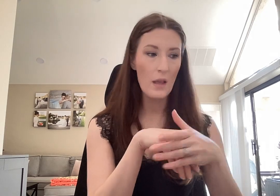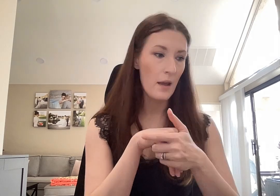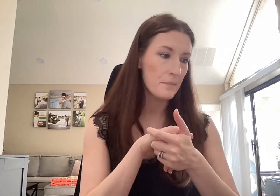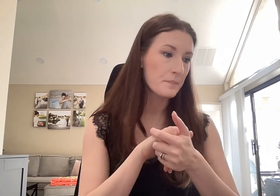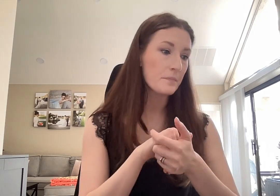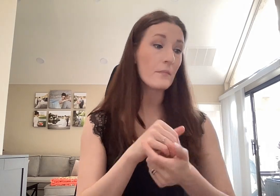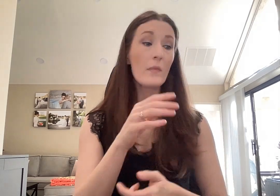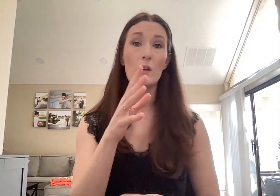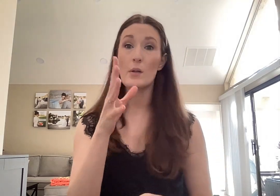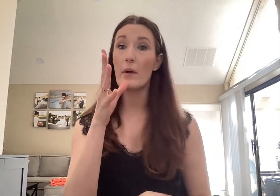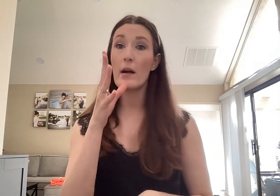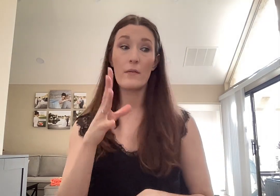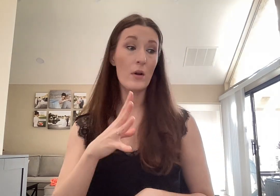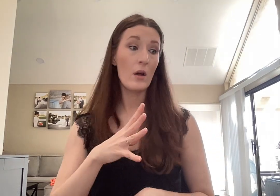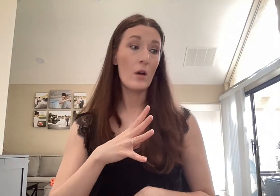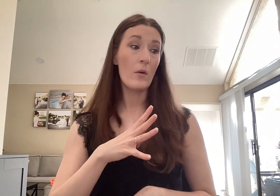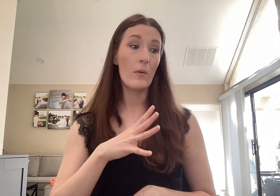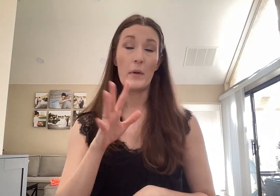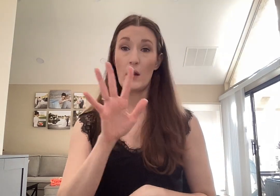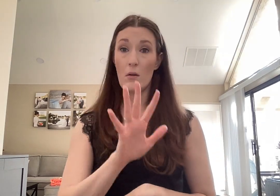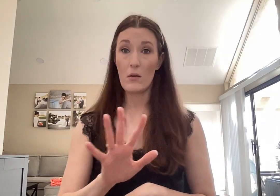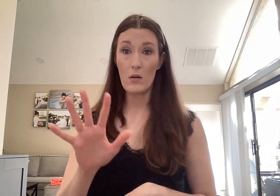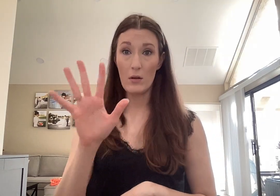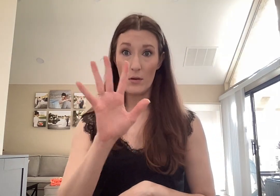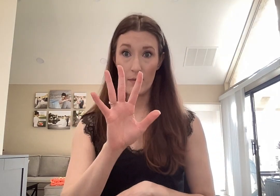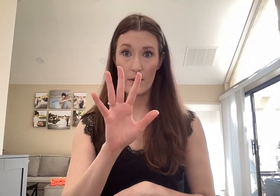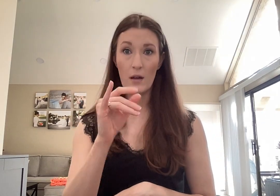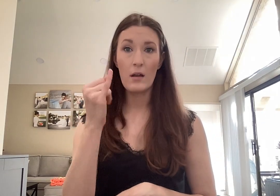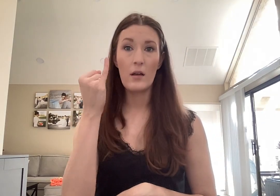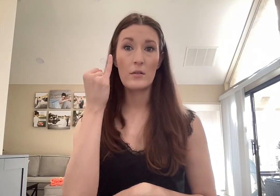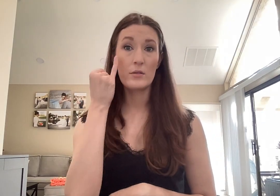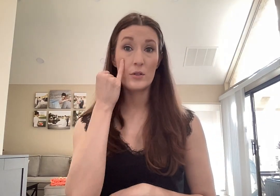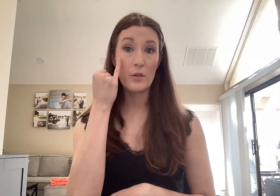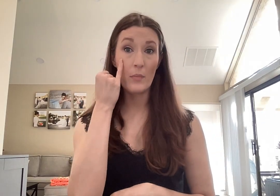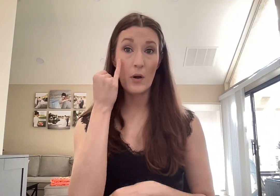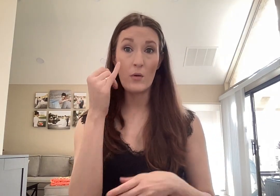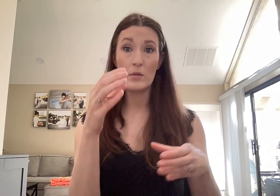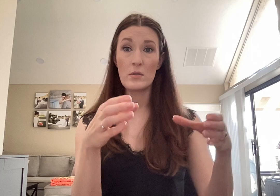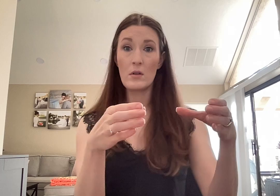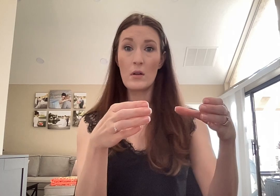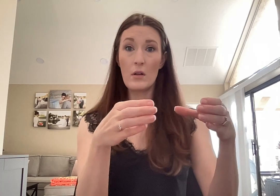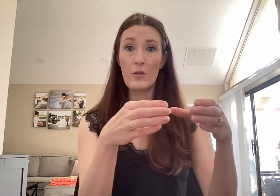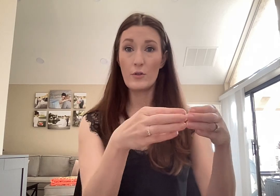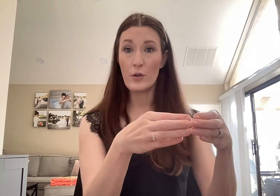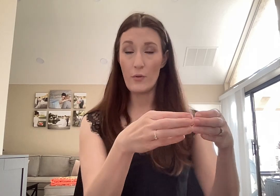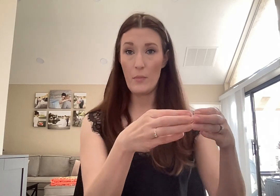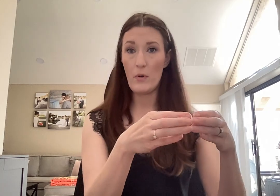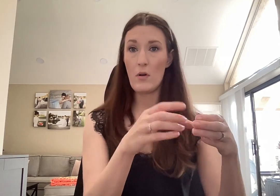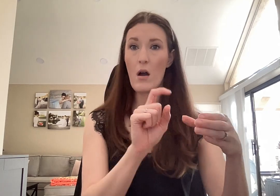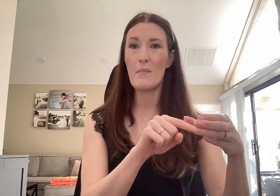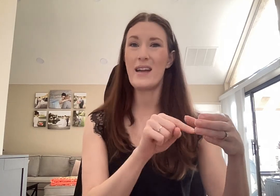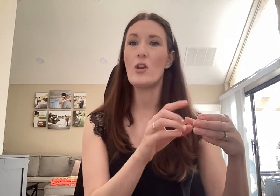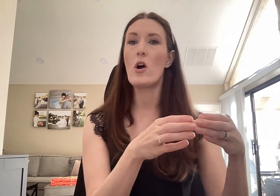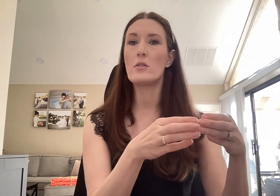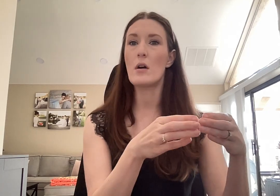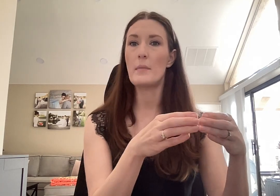Okay, so we have women all over. Suppose there's a group on my non-dominant